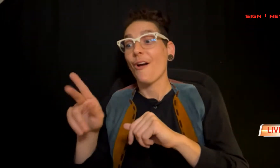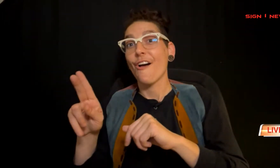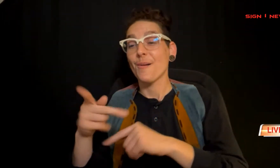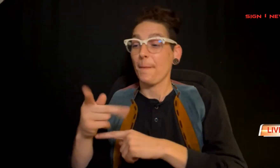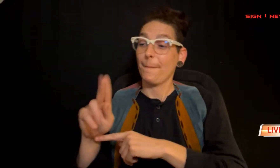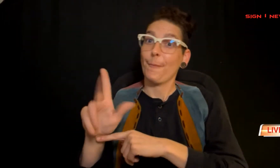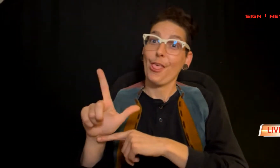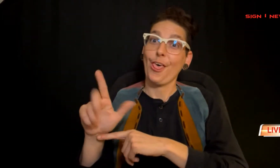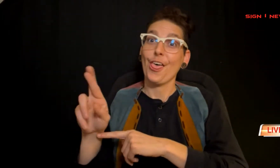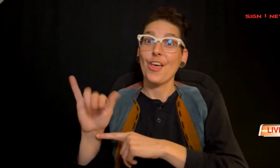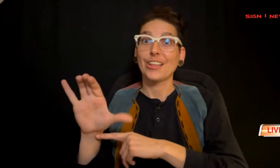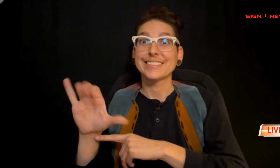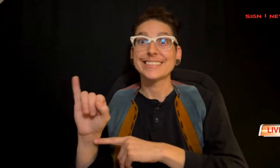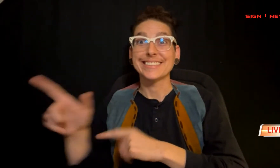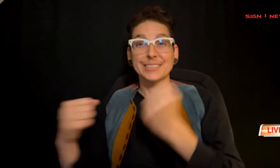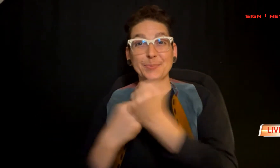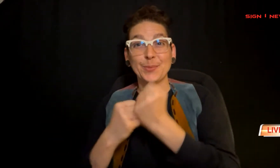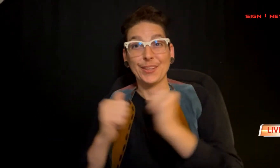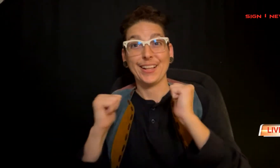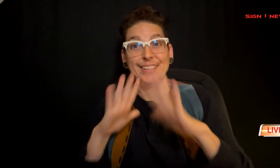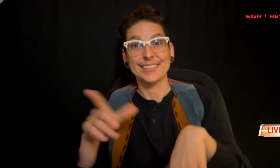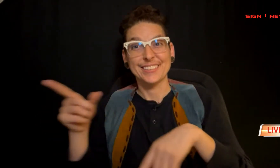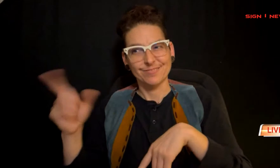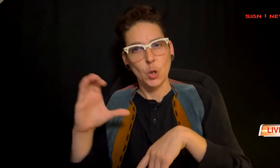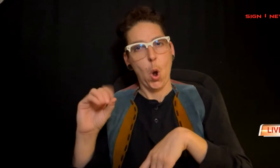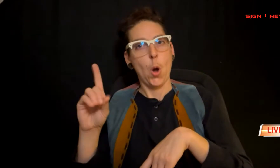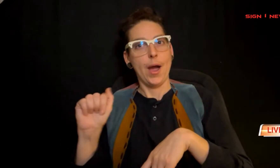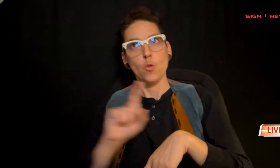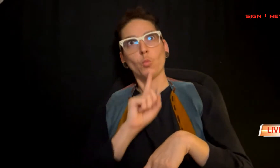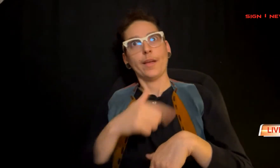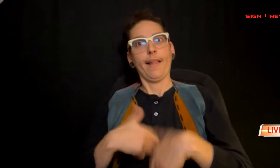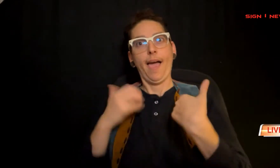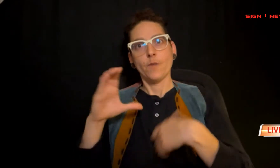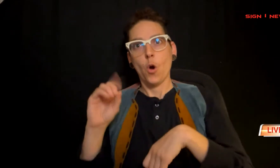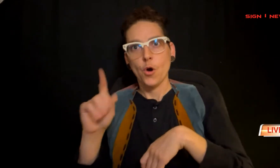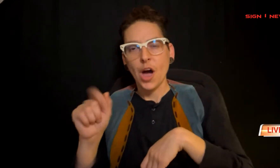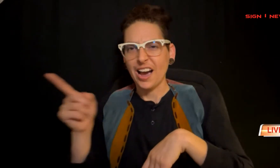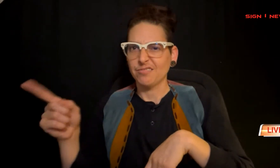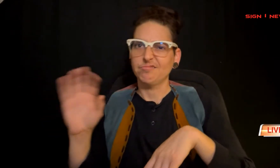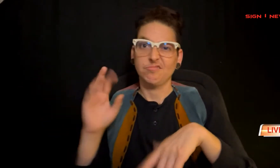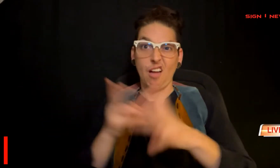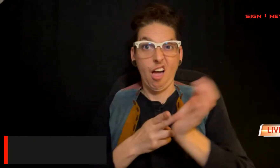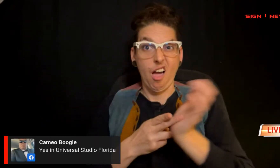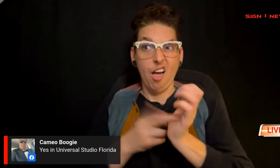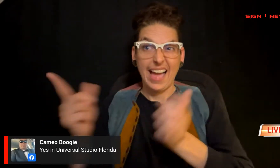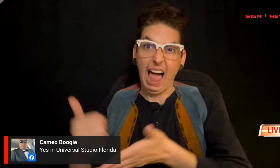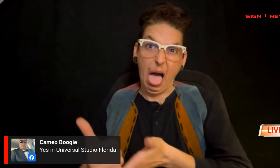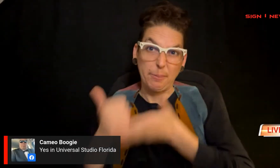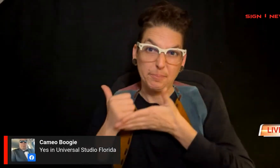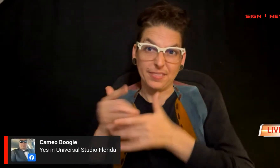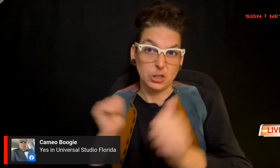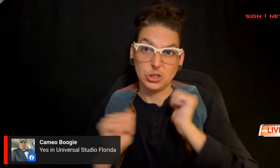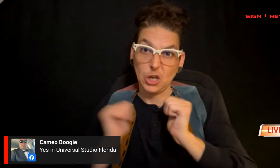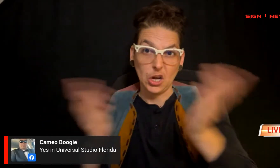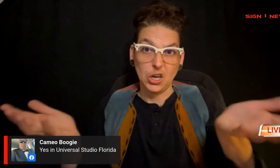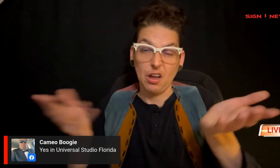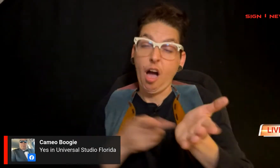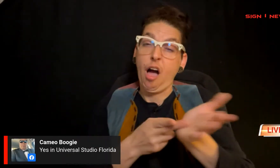as far as the background for the movie, it really representative. And then Paul Rassi, and then Coda came. Honestly,